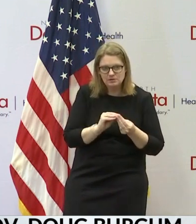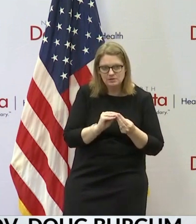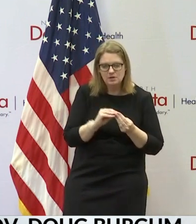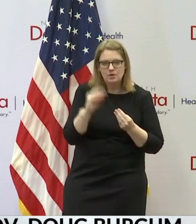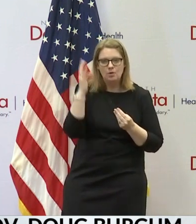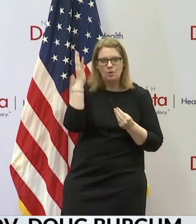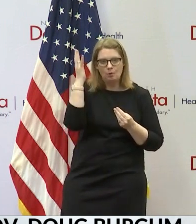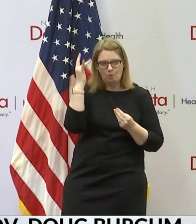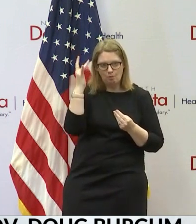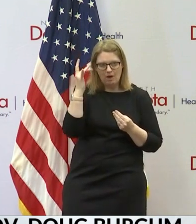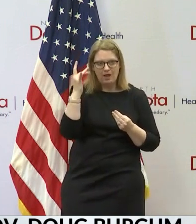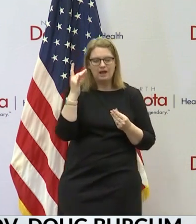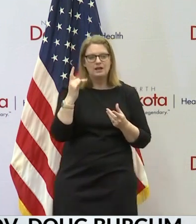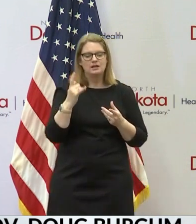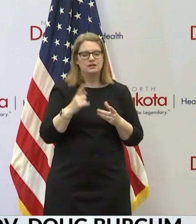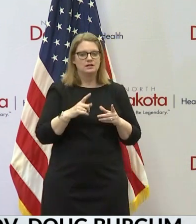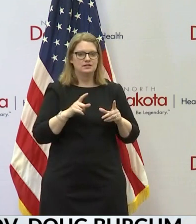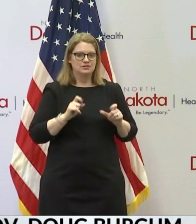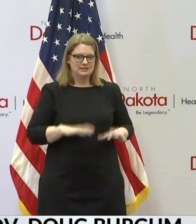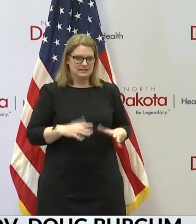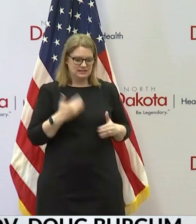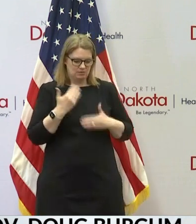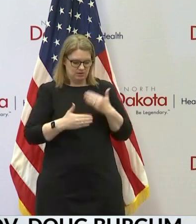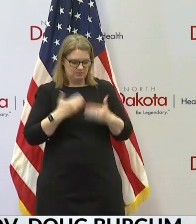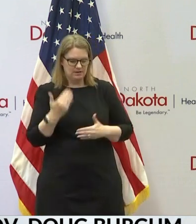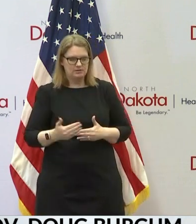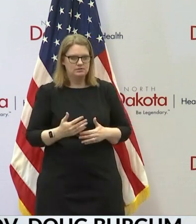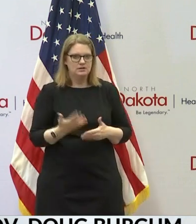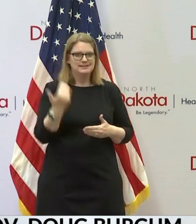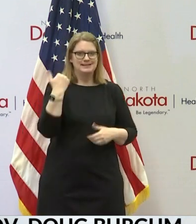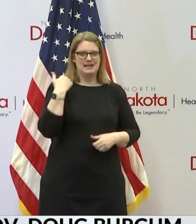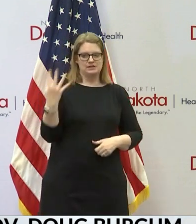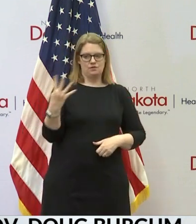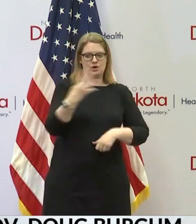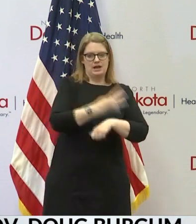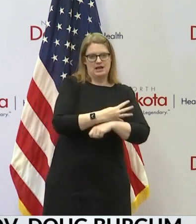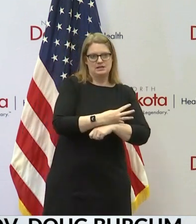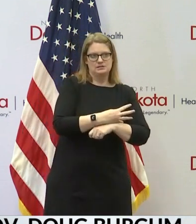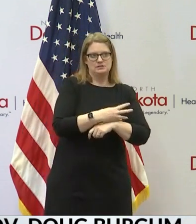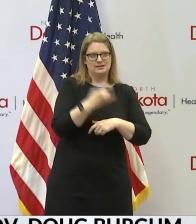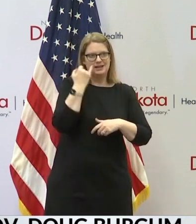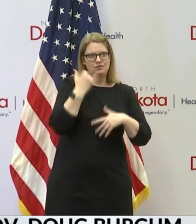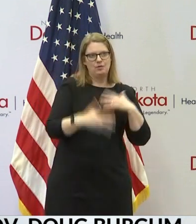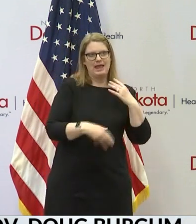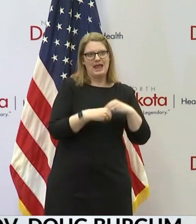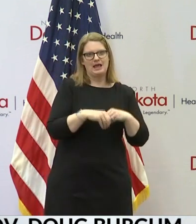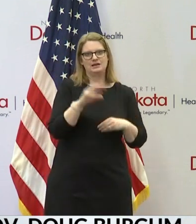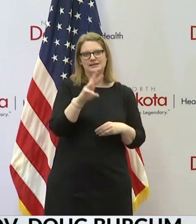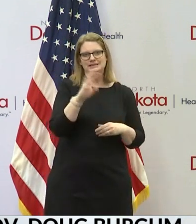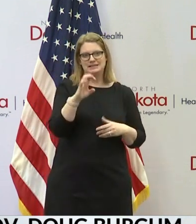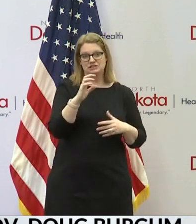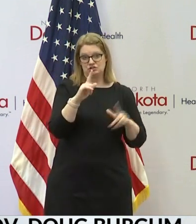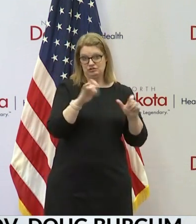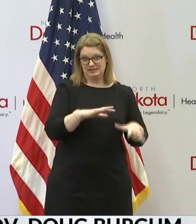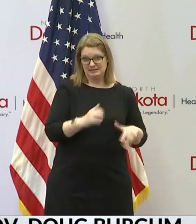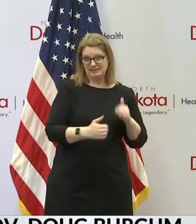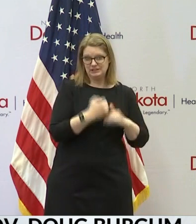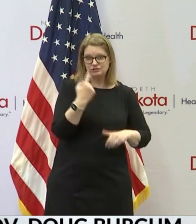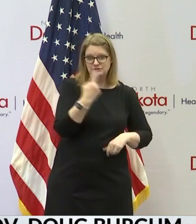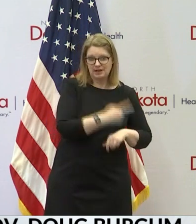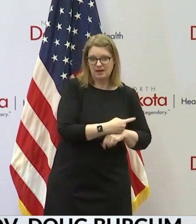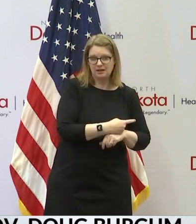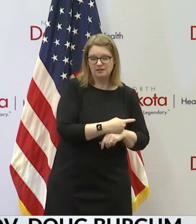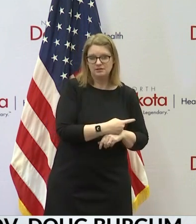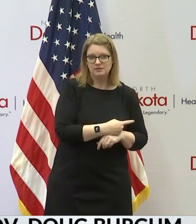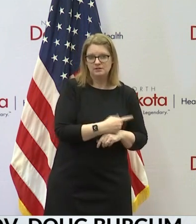that were completed and performed. So if you add, over the last 4 days, if you add roughly 600 tests a day to the last